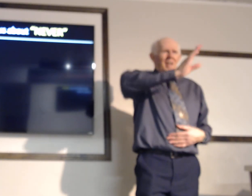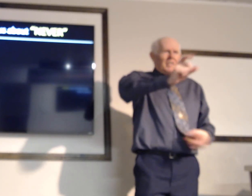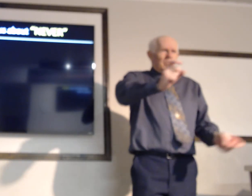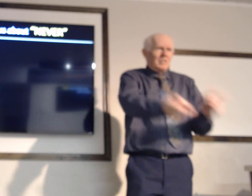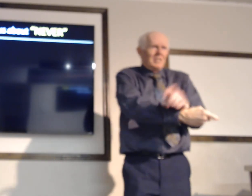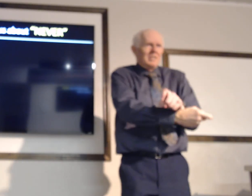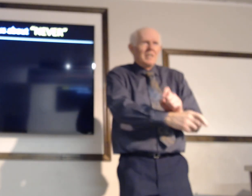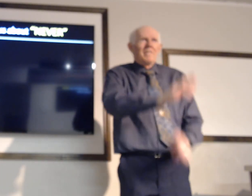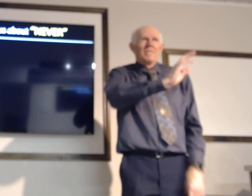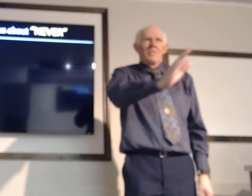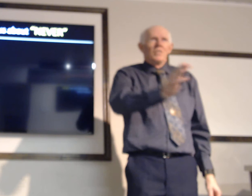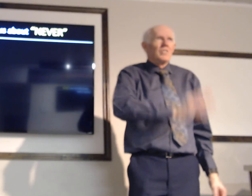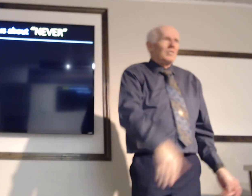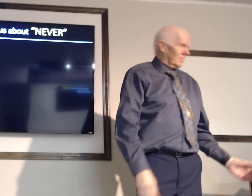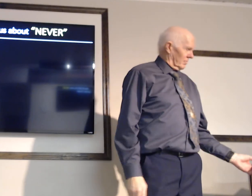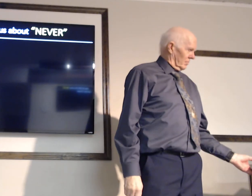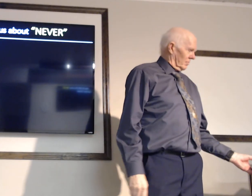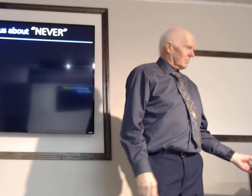God never changes.